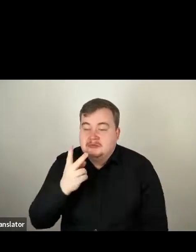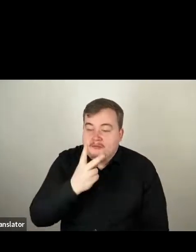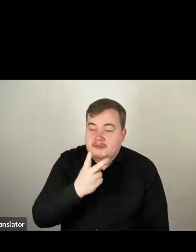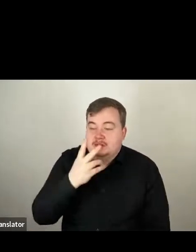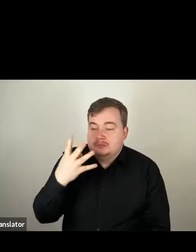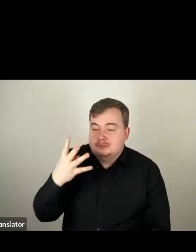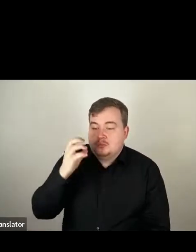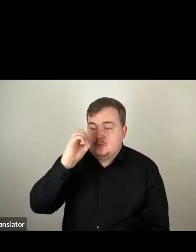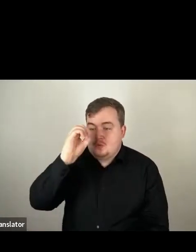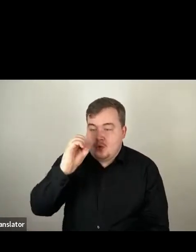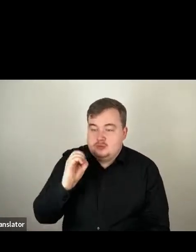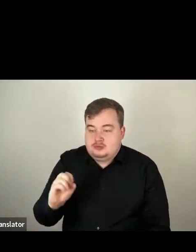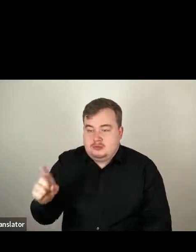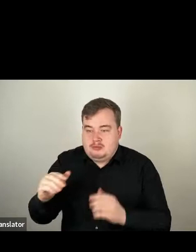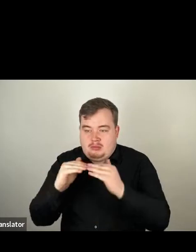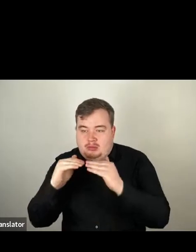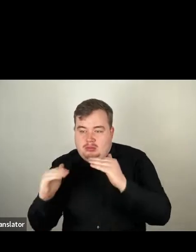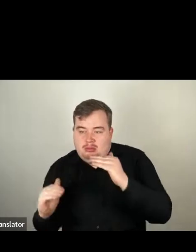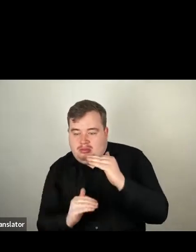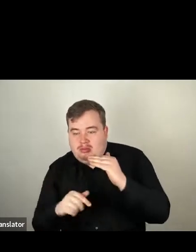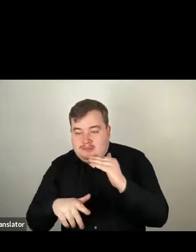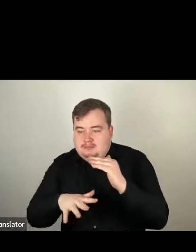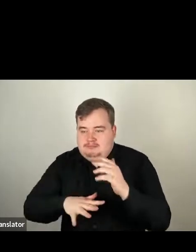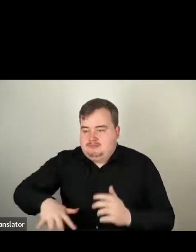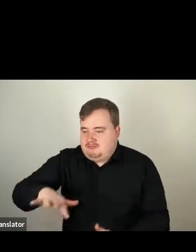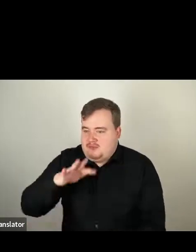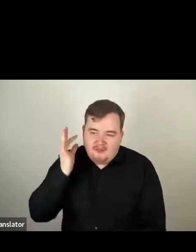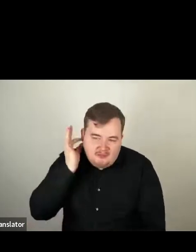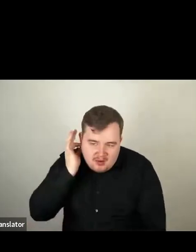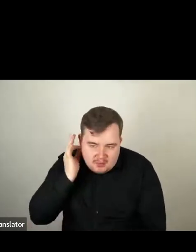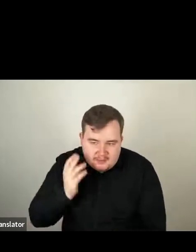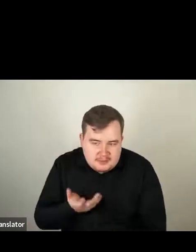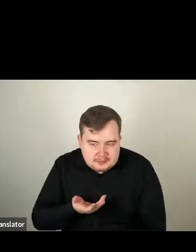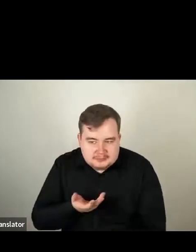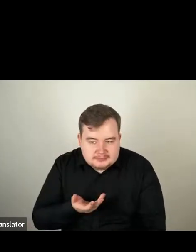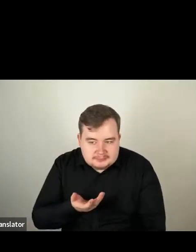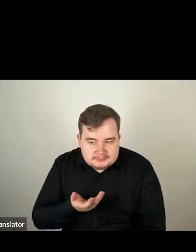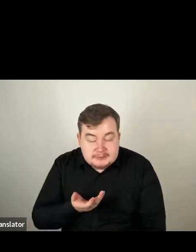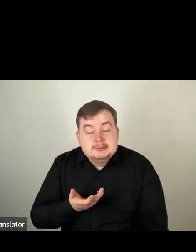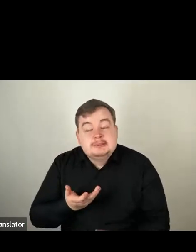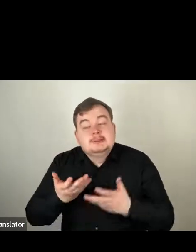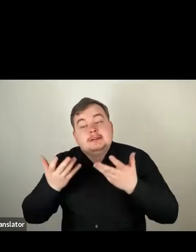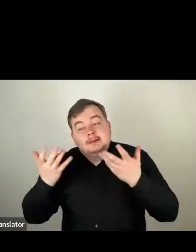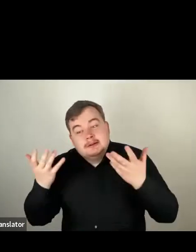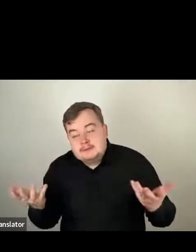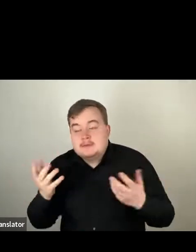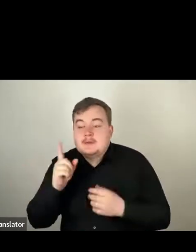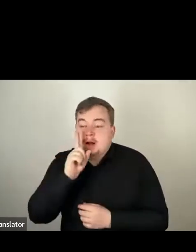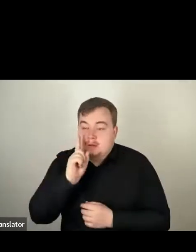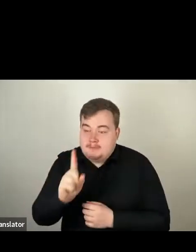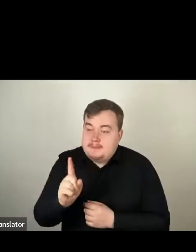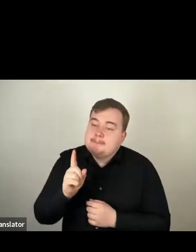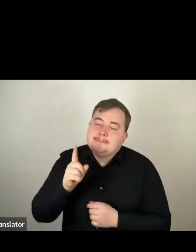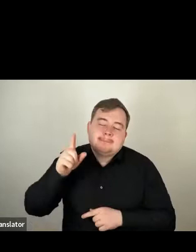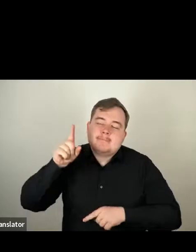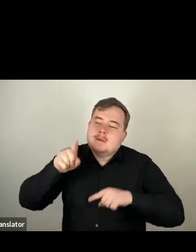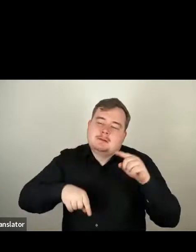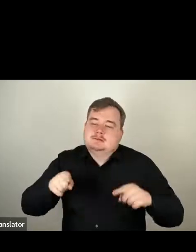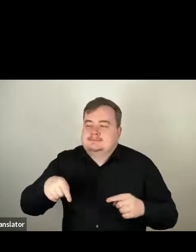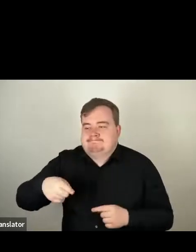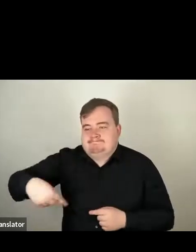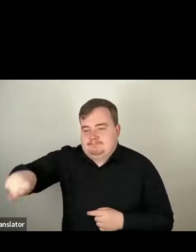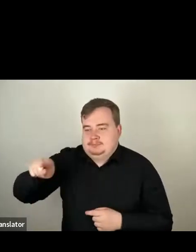the delegates are women. But it's depending on the decision taking at the national level, because it's